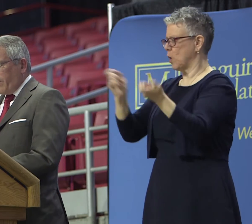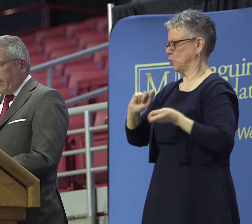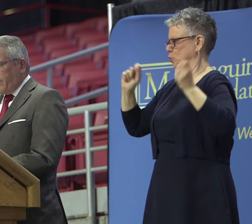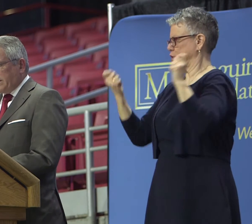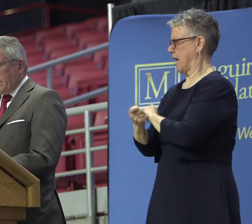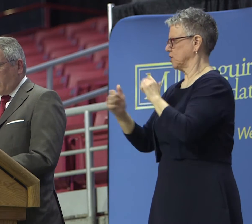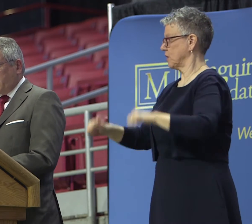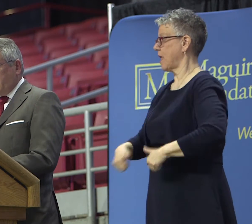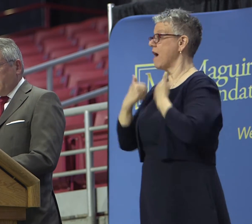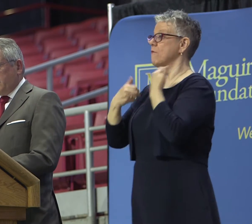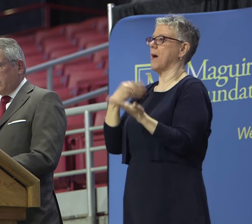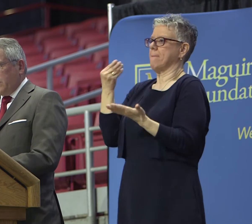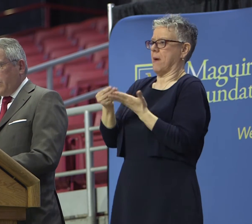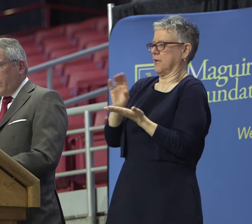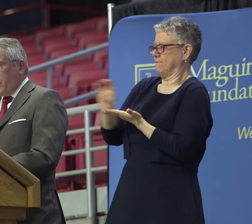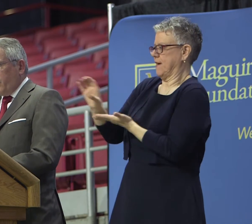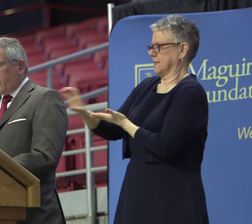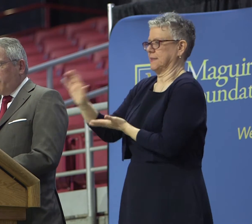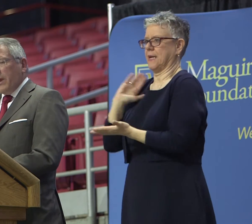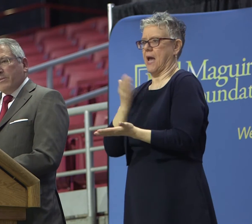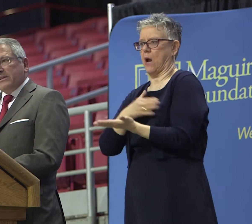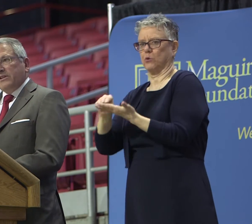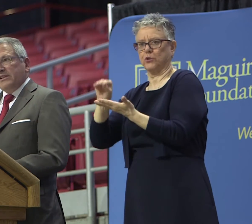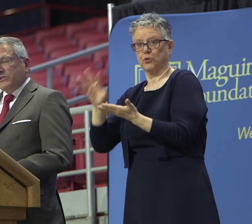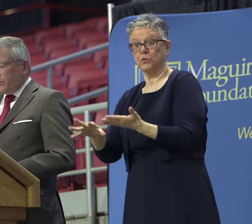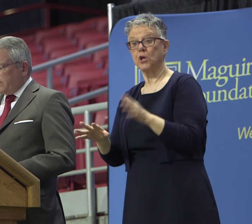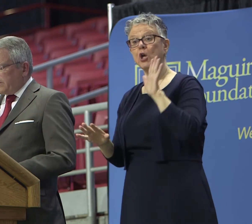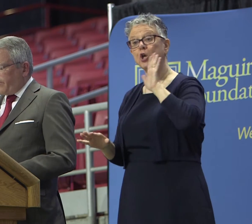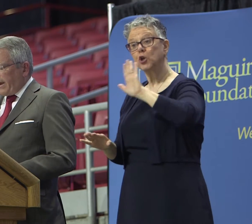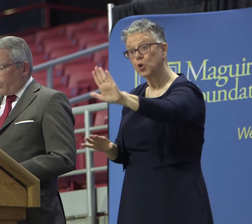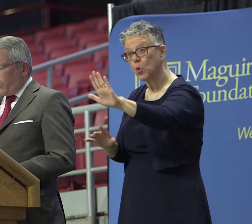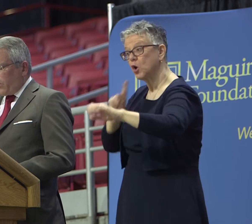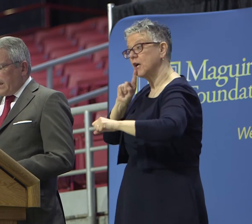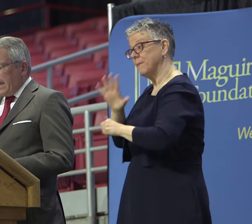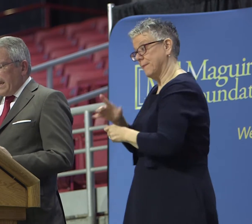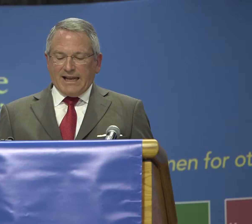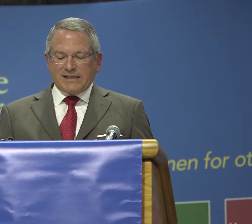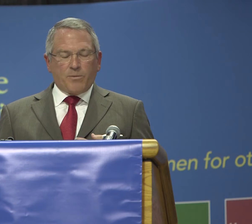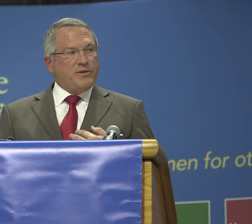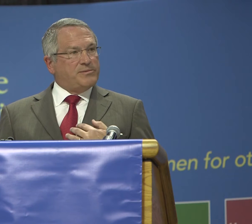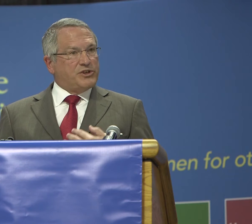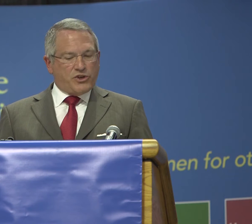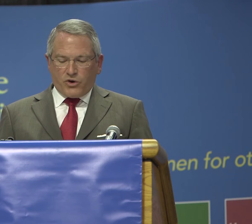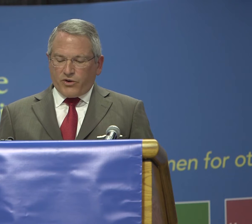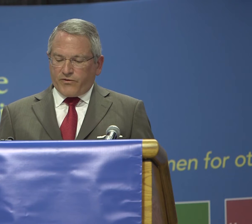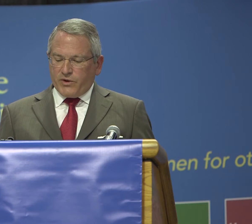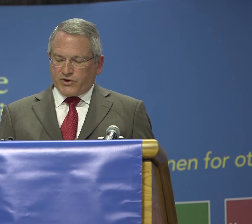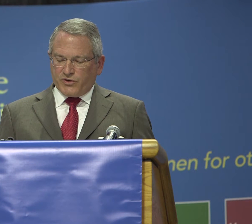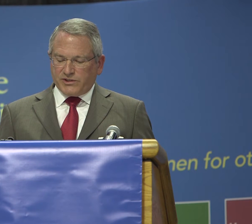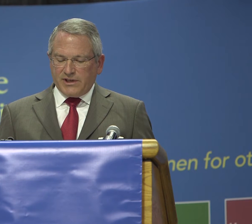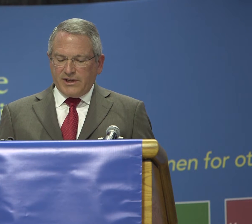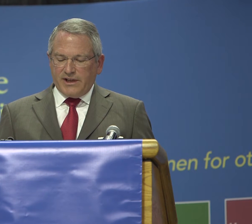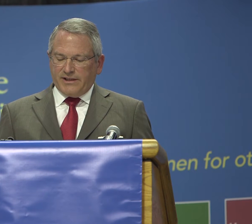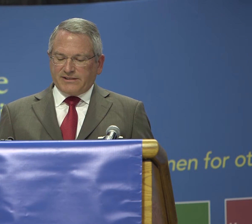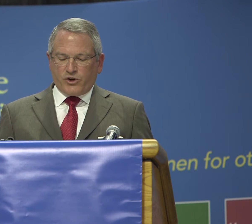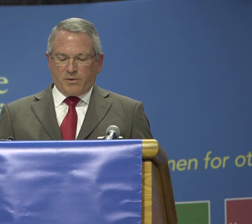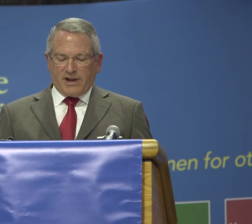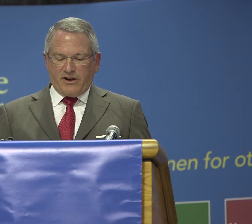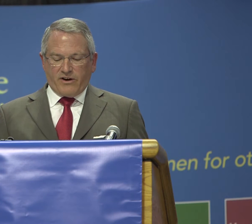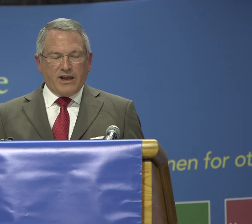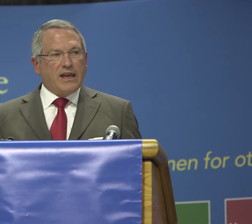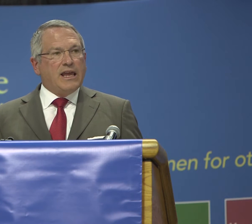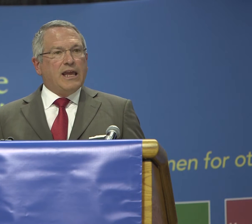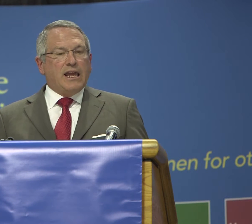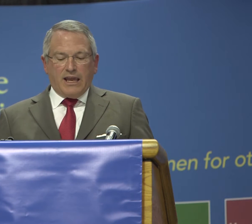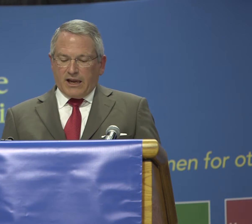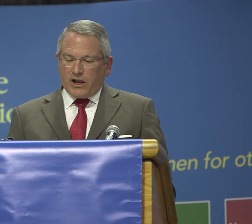lives by investing in our students. Your commitment to these students is vital work, and it's helping them secure their futures in this turbulent